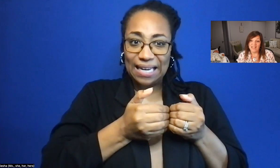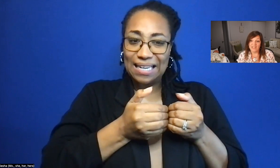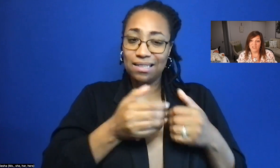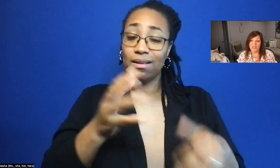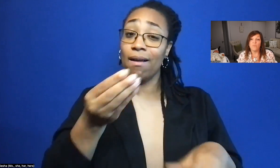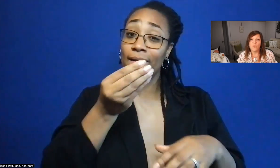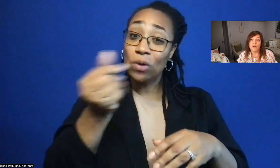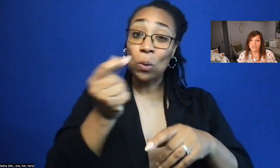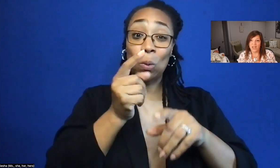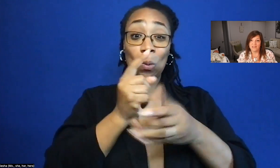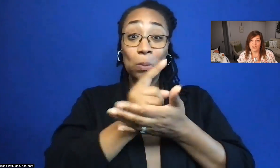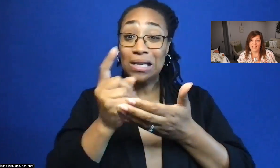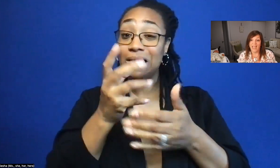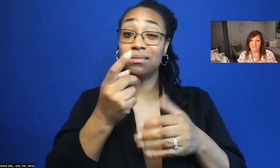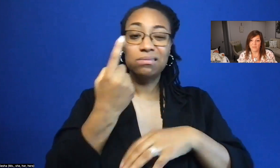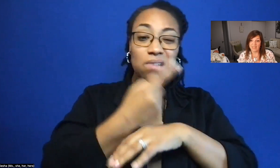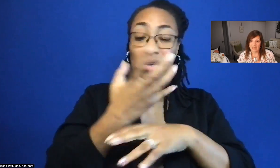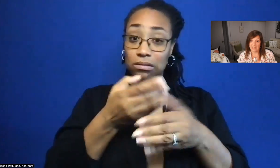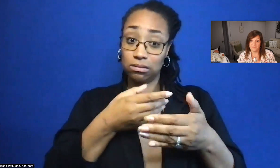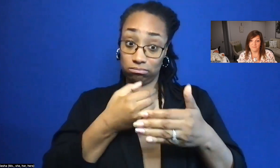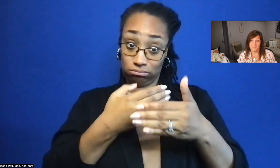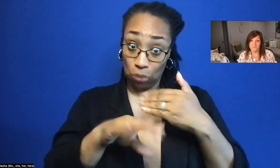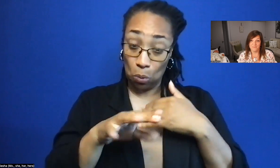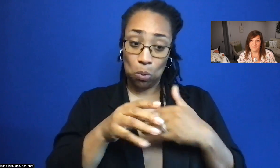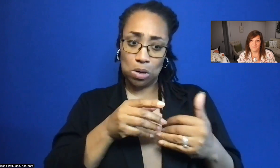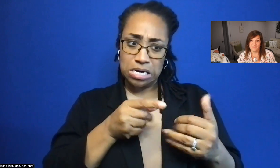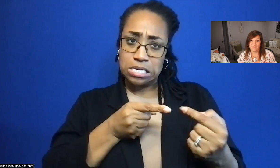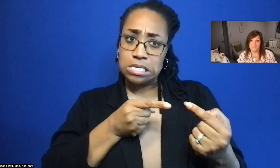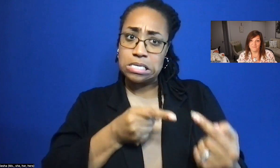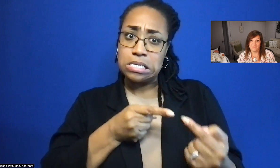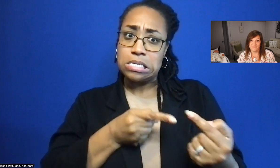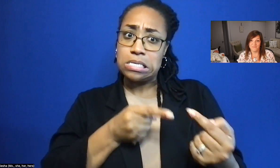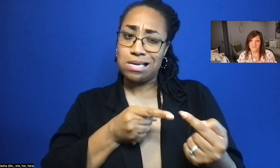make latching more challenging at the beginning.